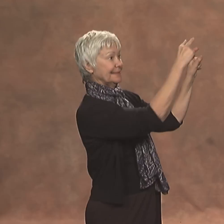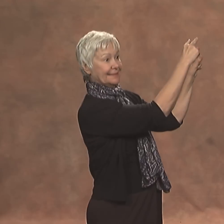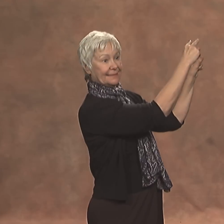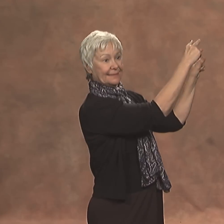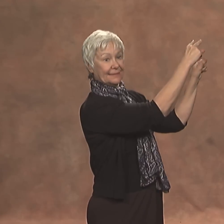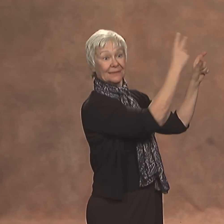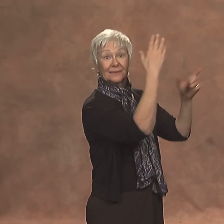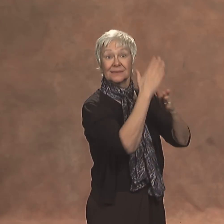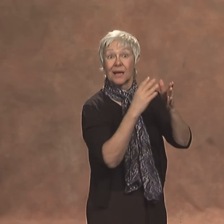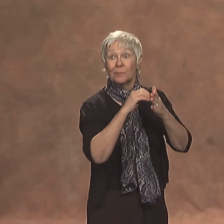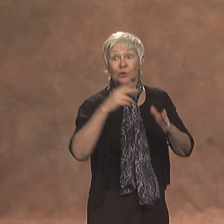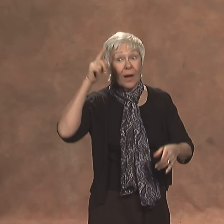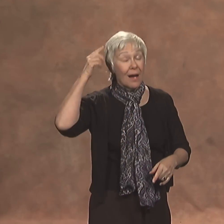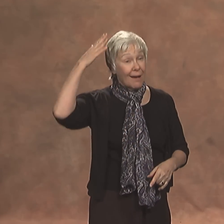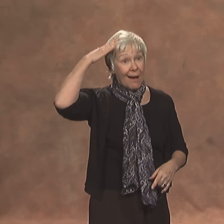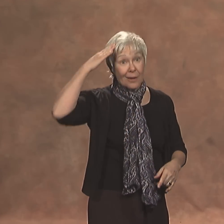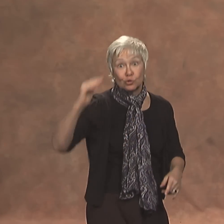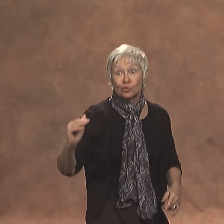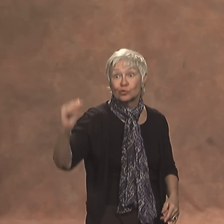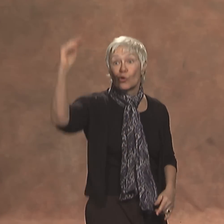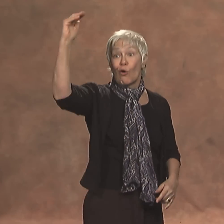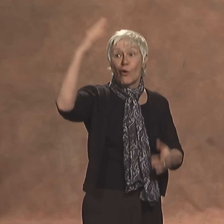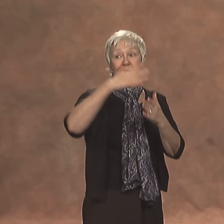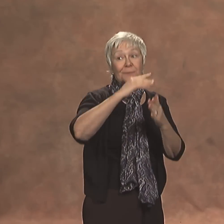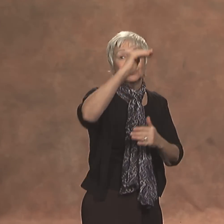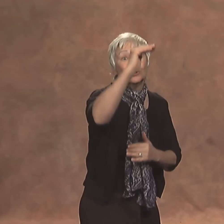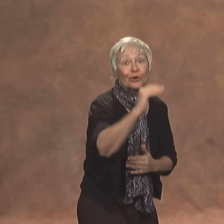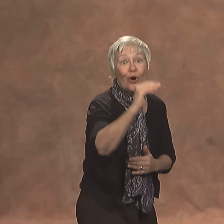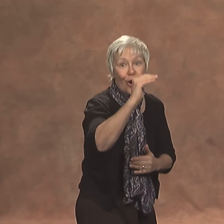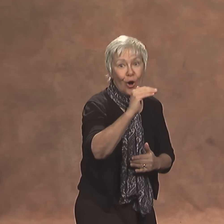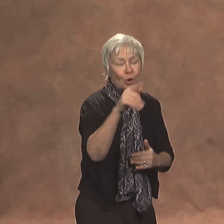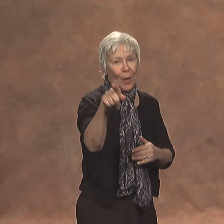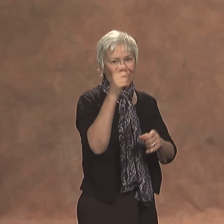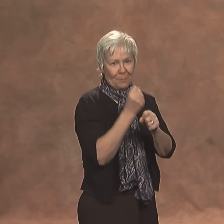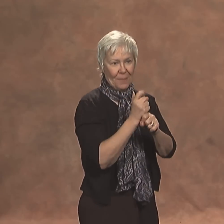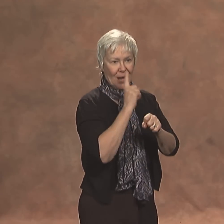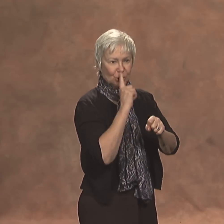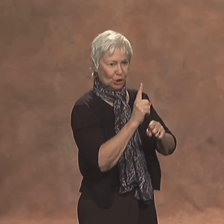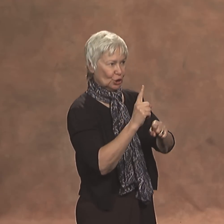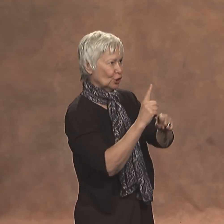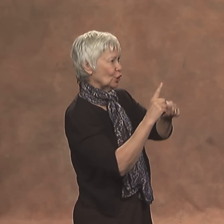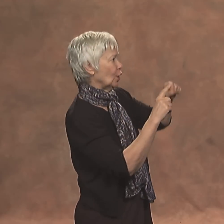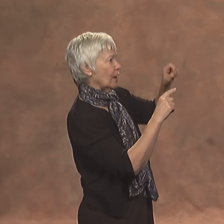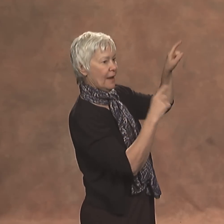access to the math equation that's written on the board.